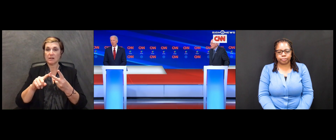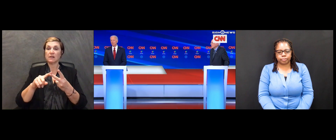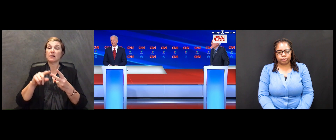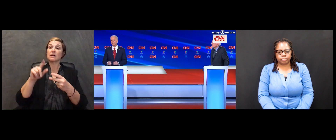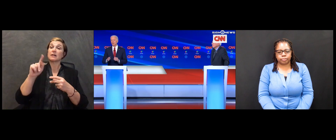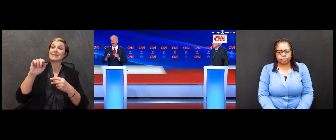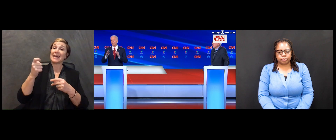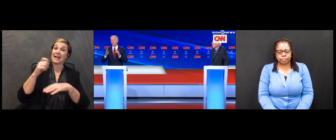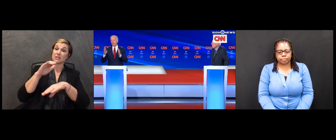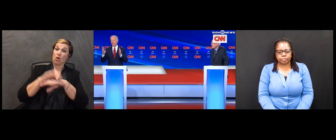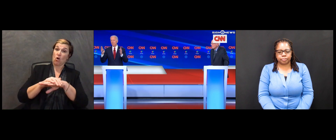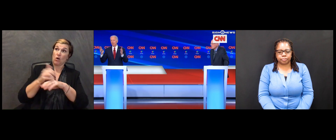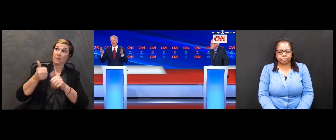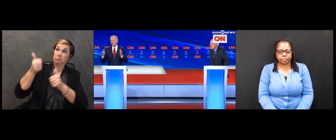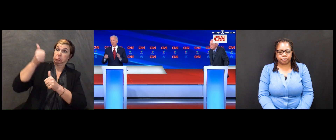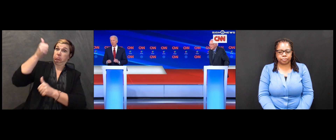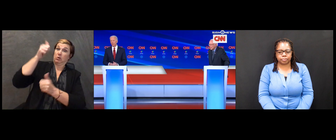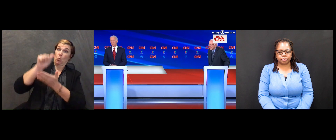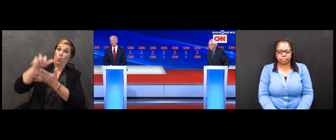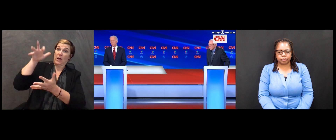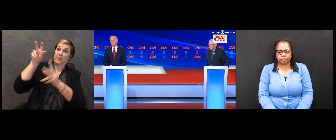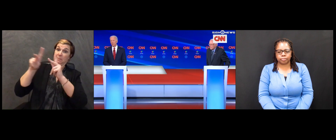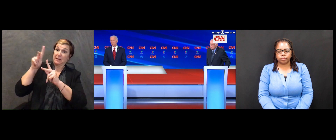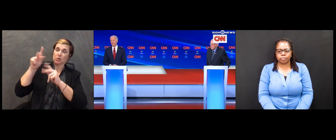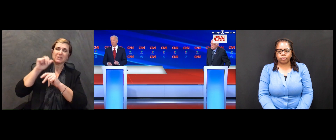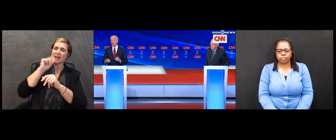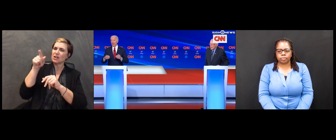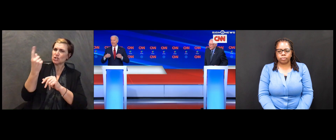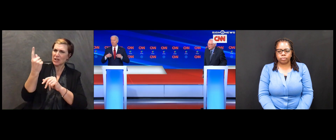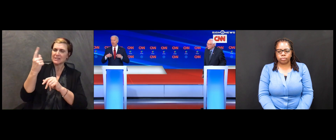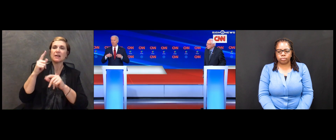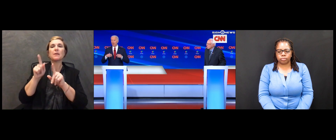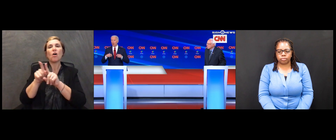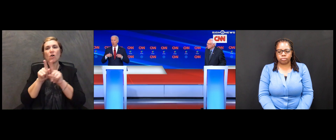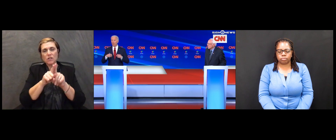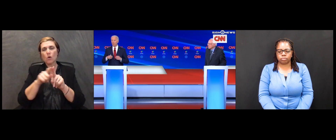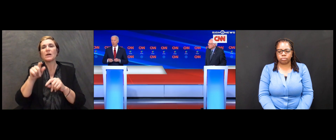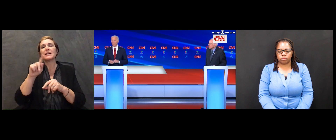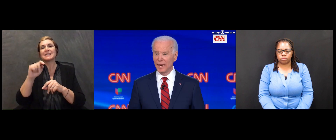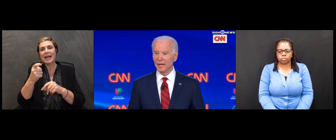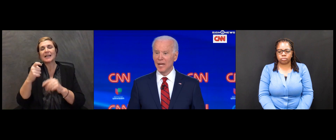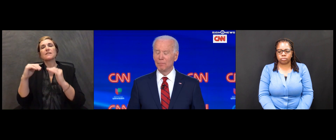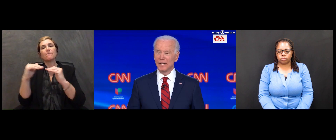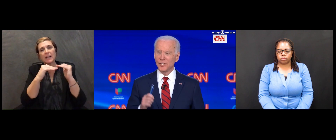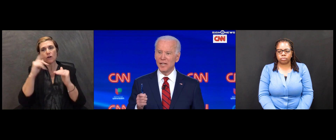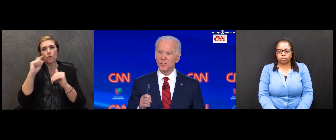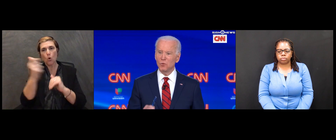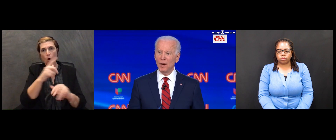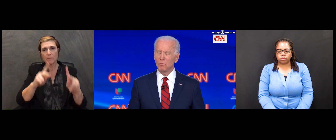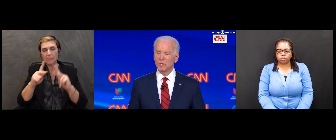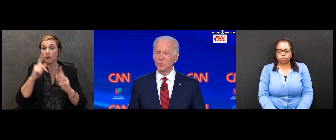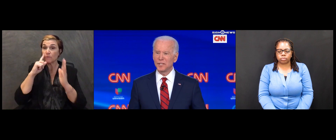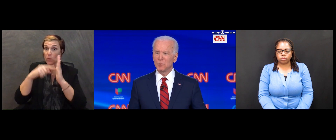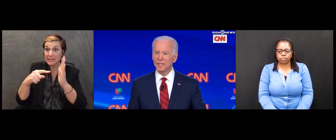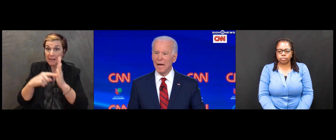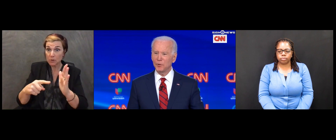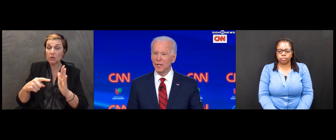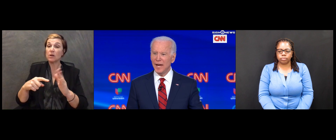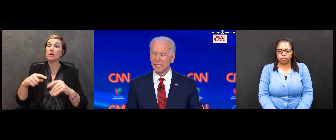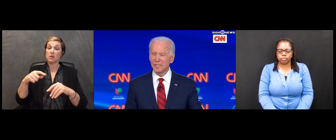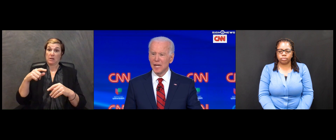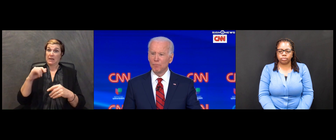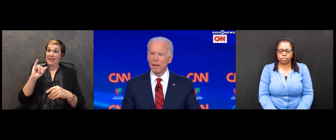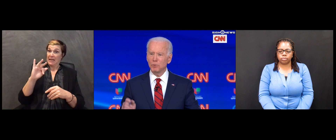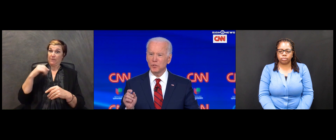wealthy. It's about making sure everybody pays their fair share. For example, I can pay for my whole health care plan by changing the way in which we deal with